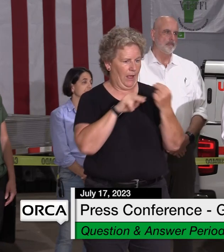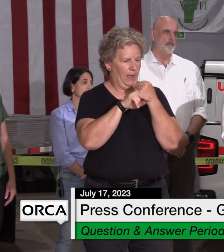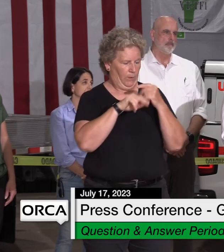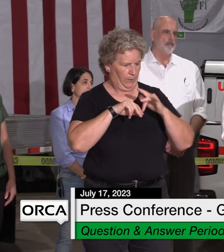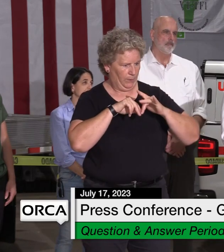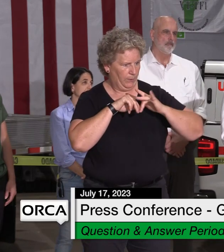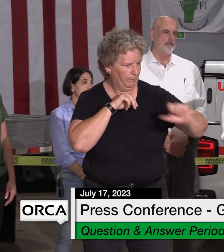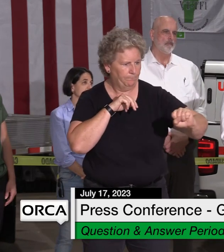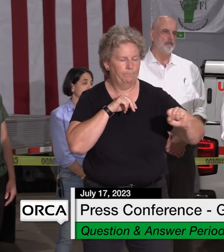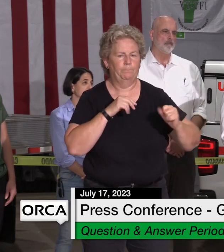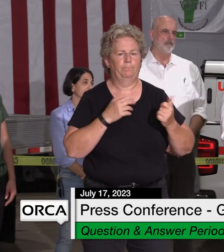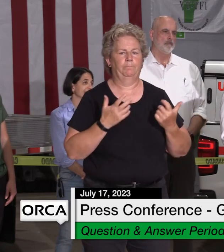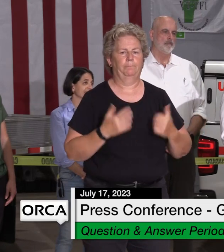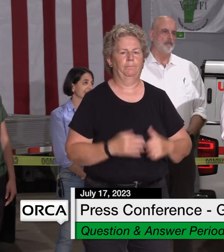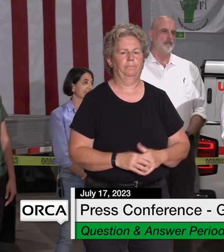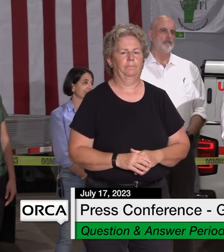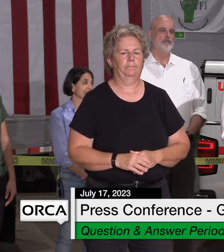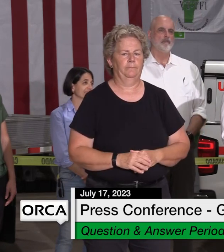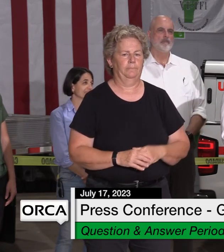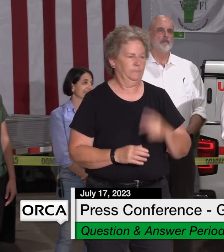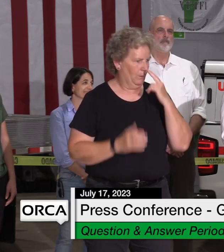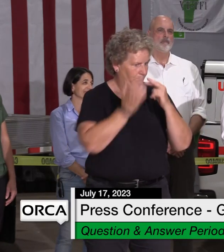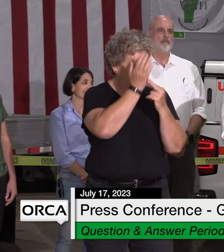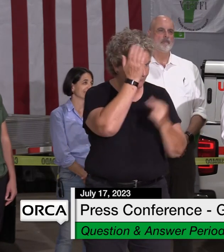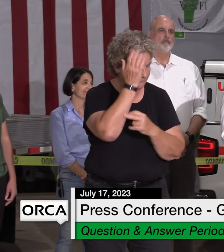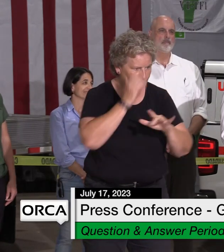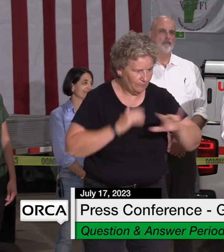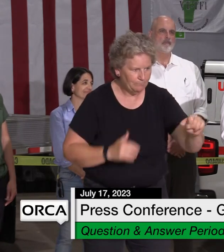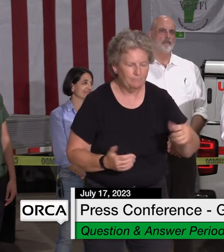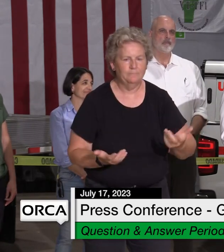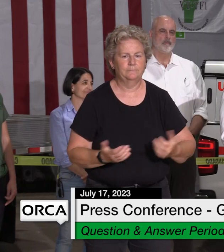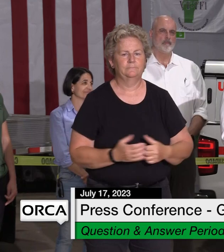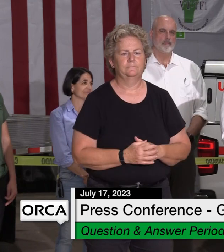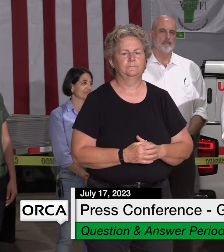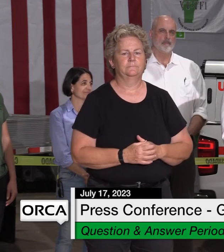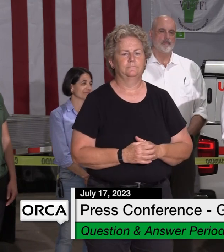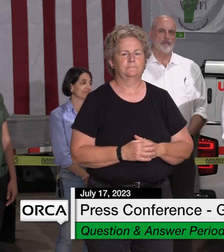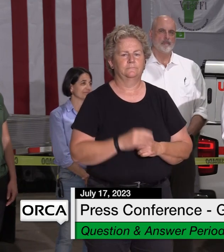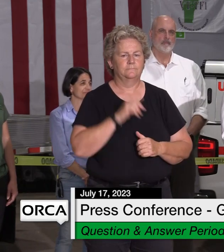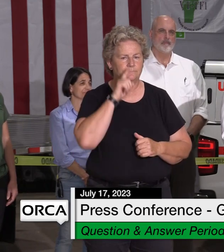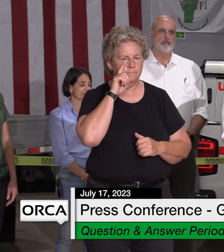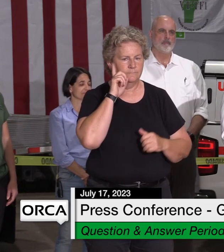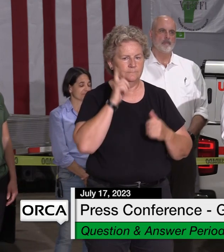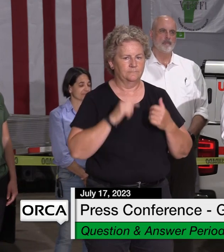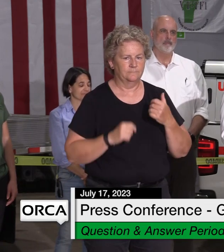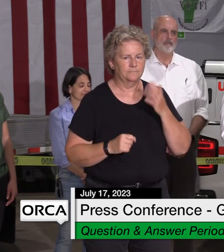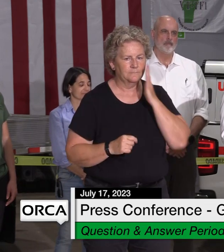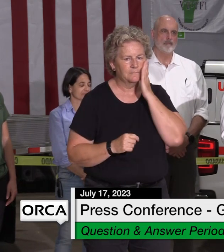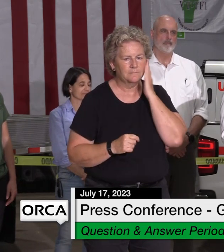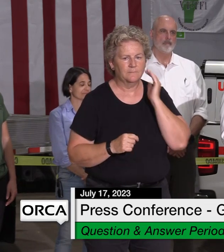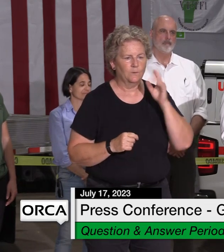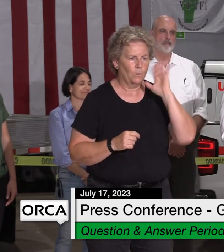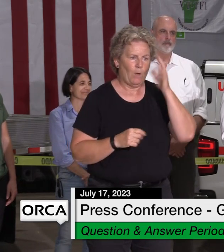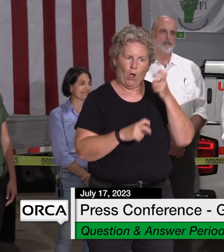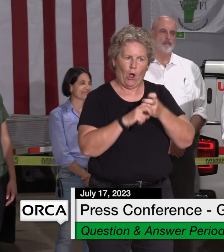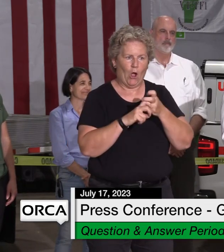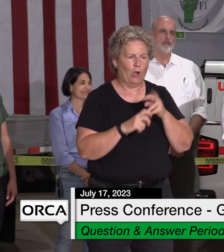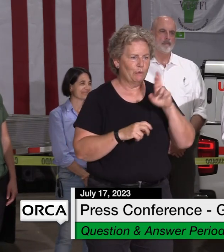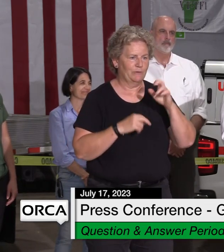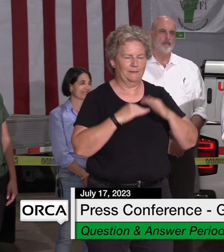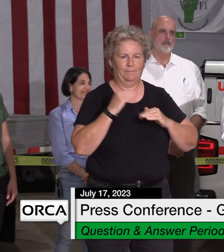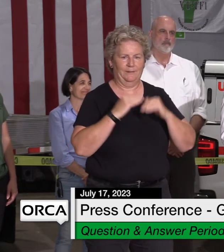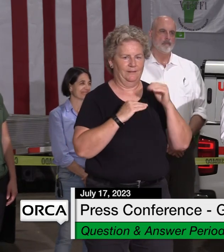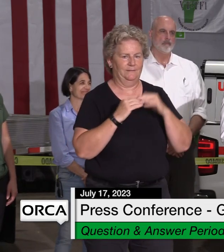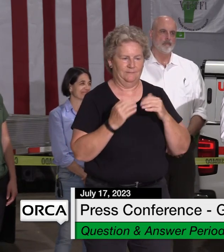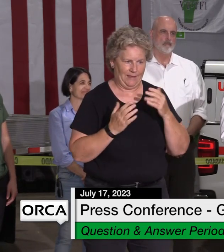need. But I would add, when you see everybody from the local select person to property owners to state legislators to